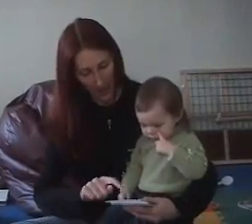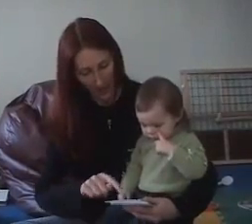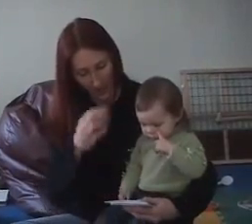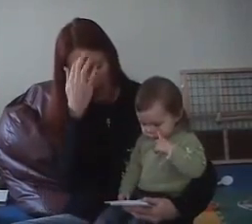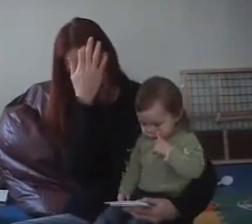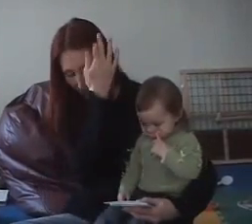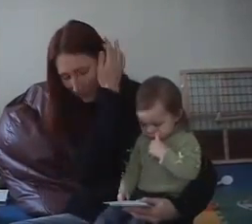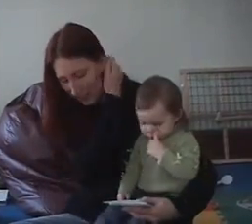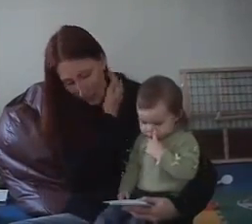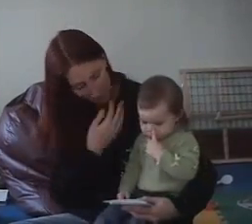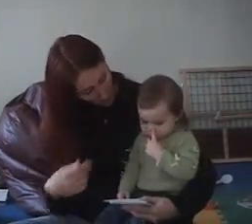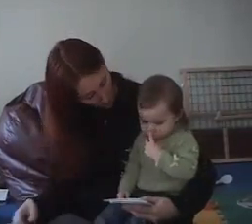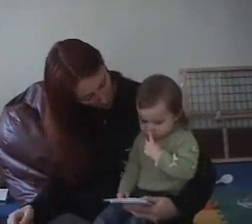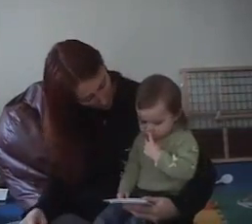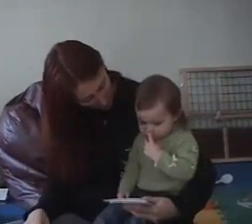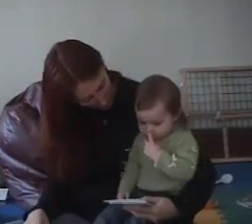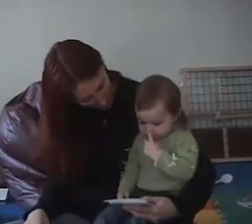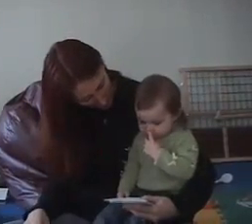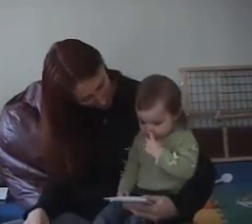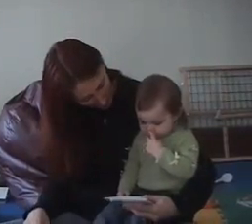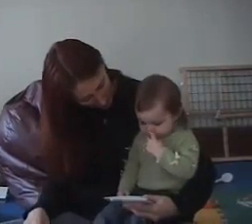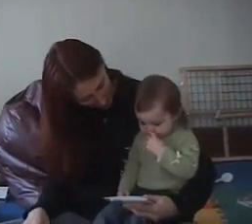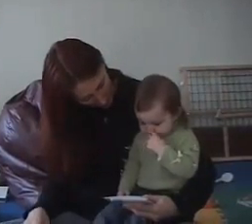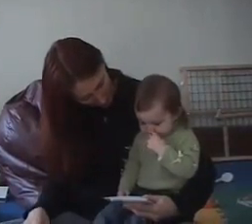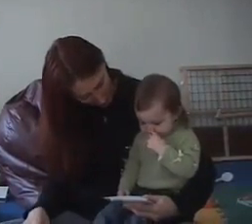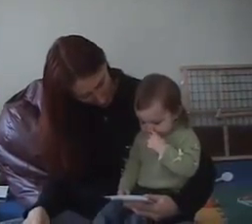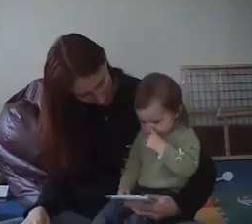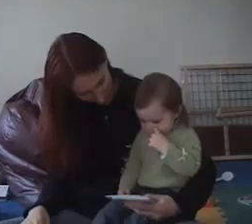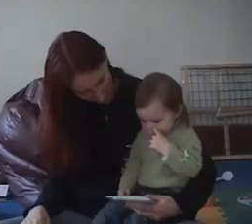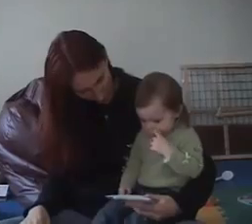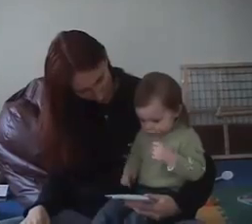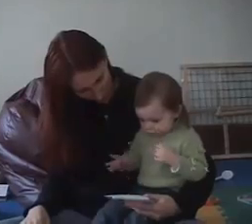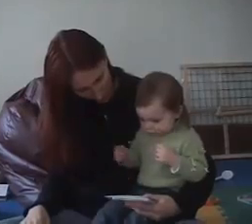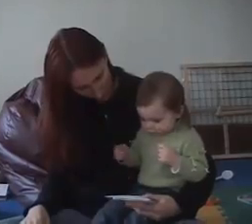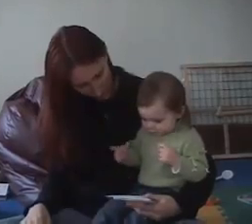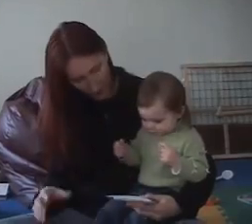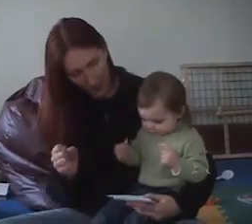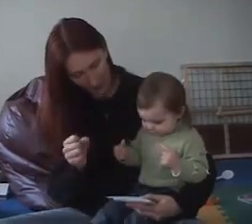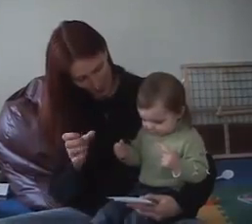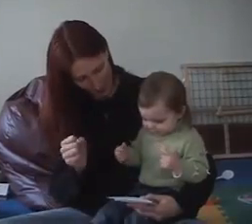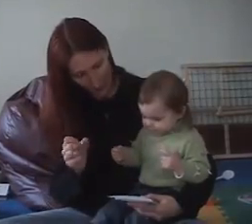And that's milk. Book. What's the sign for milk? Milk.